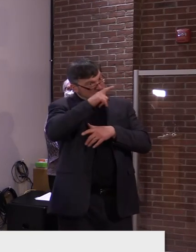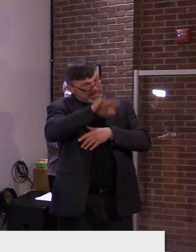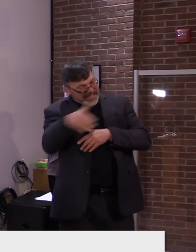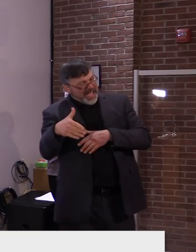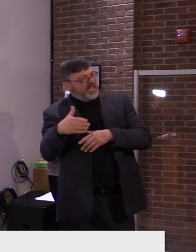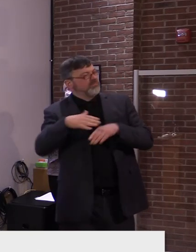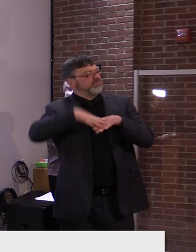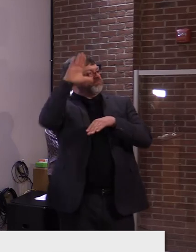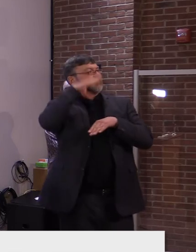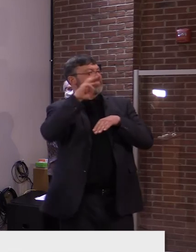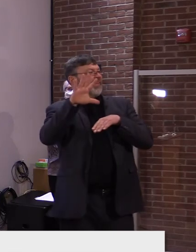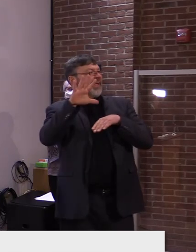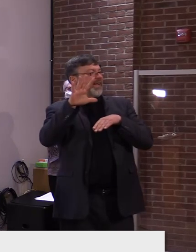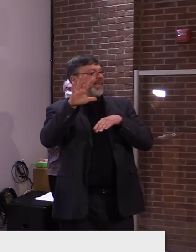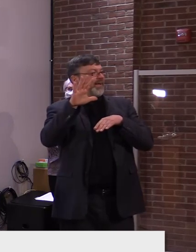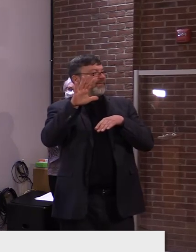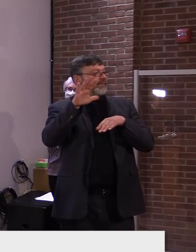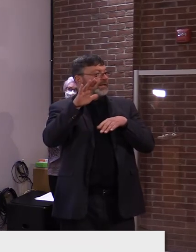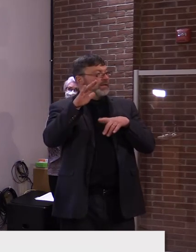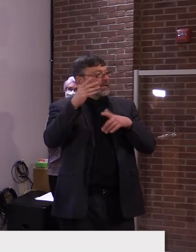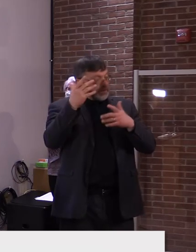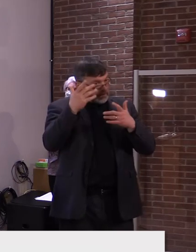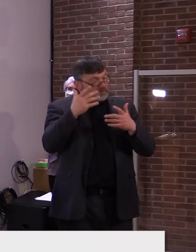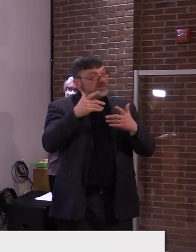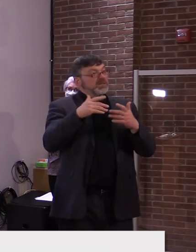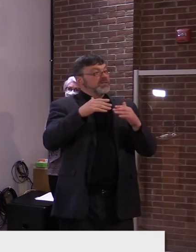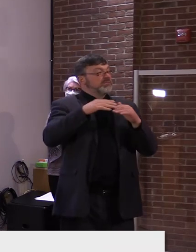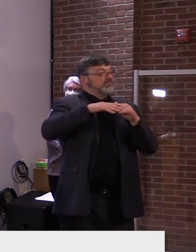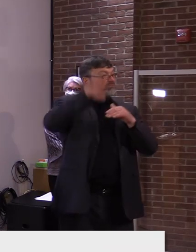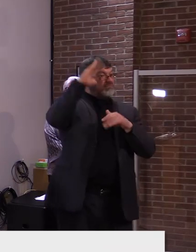the ones who have been hospitalized. So